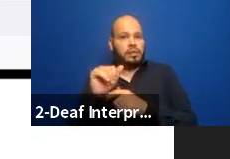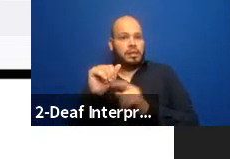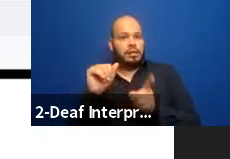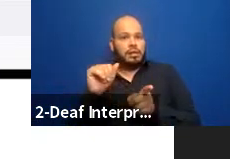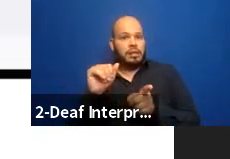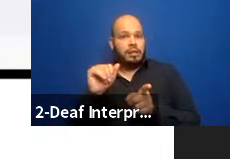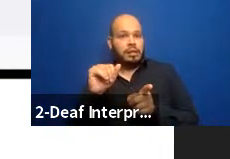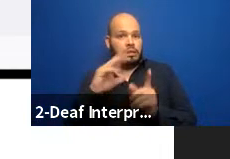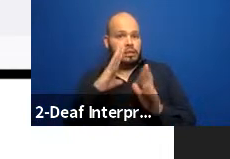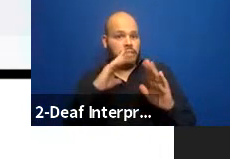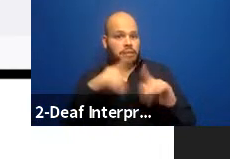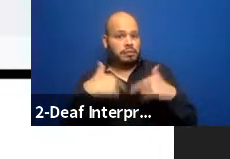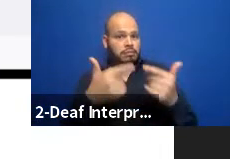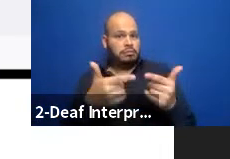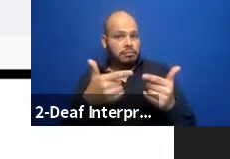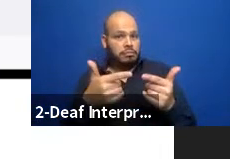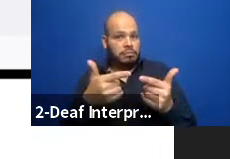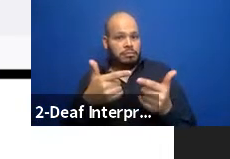Thank you.